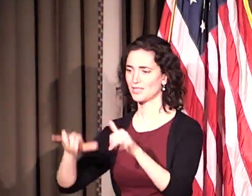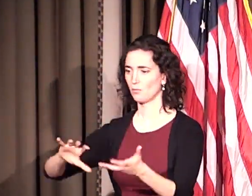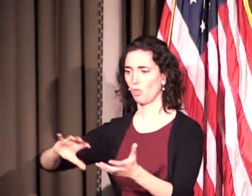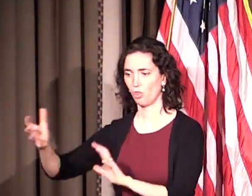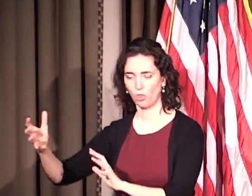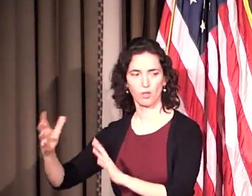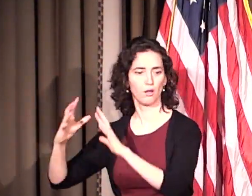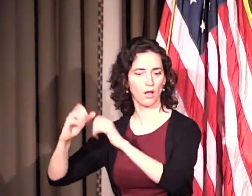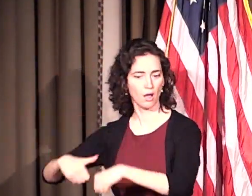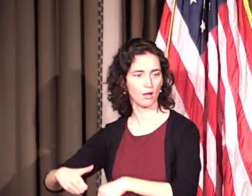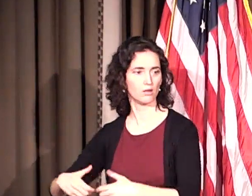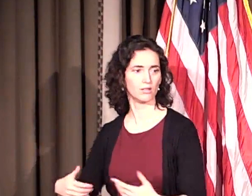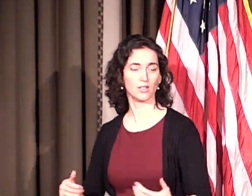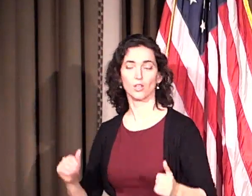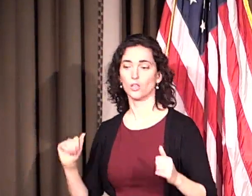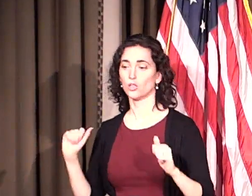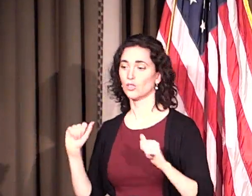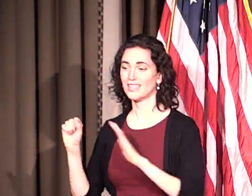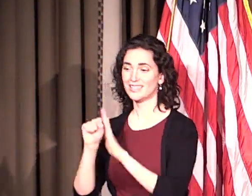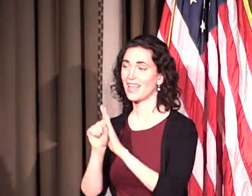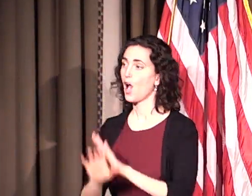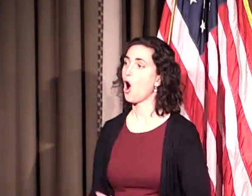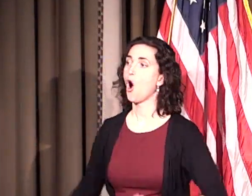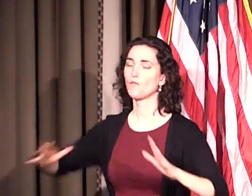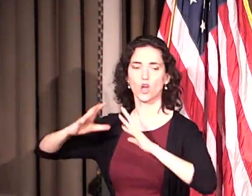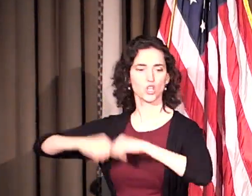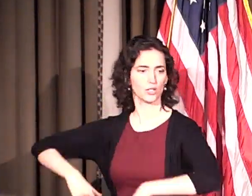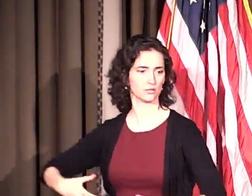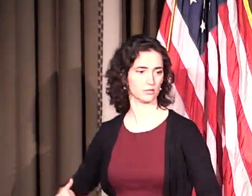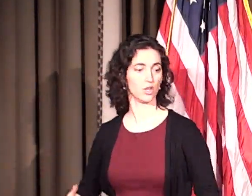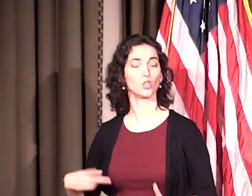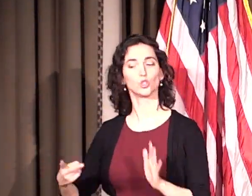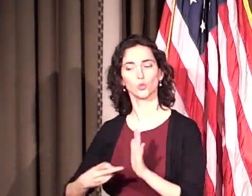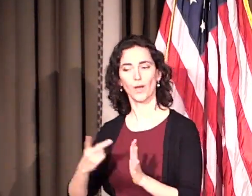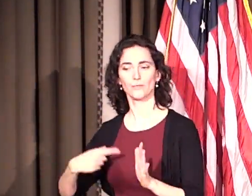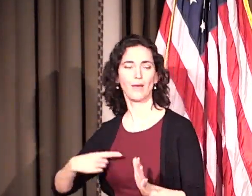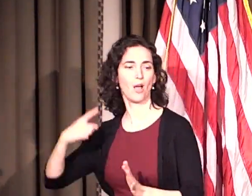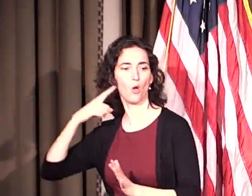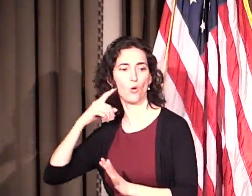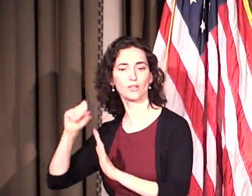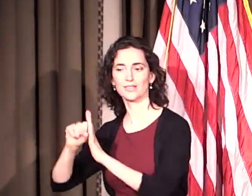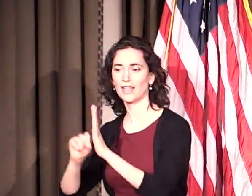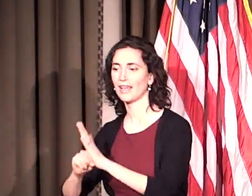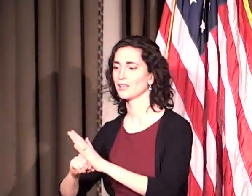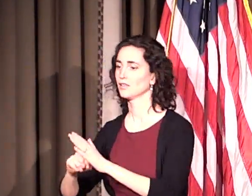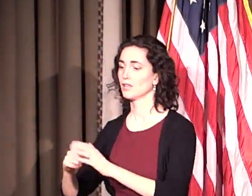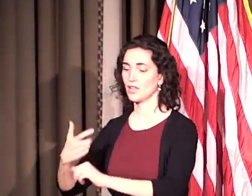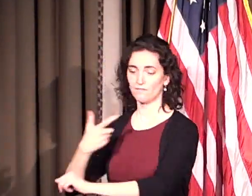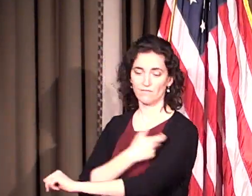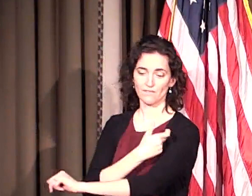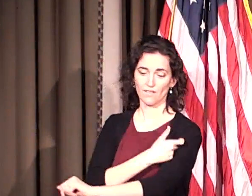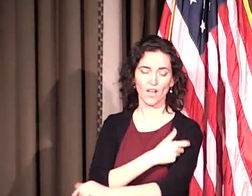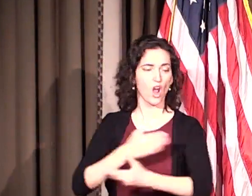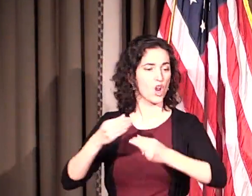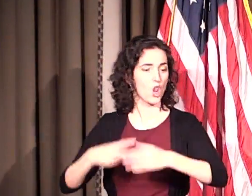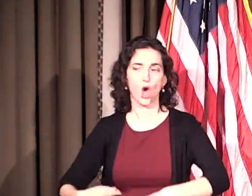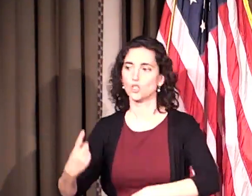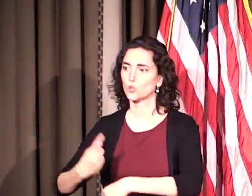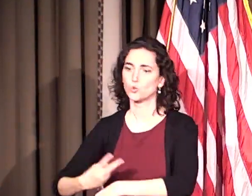when they go down for the entire state. I've heard twice now of states that have lost entire days worth of vaccinating